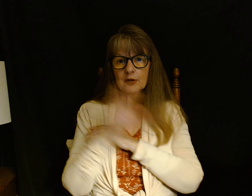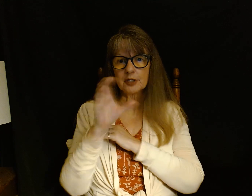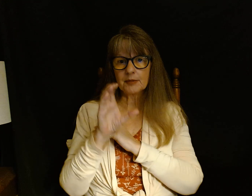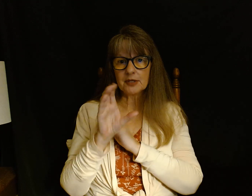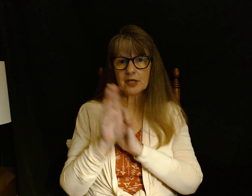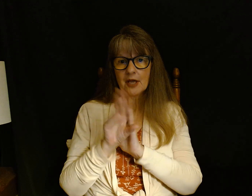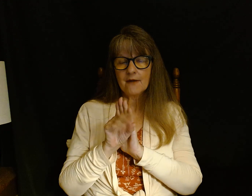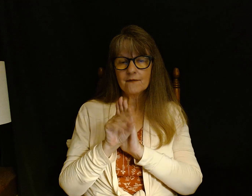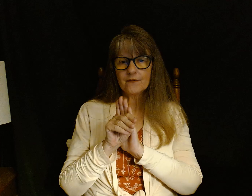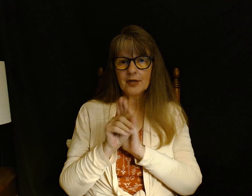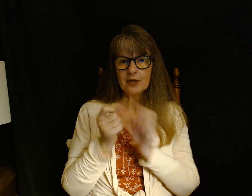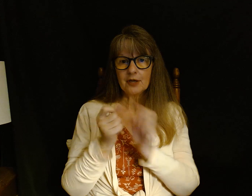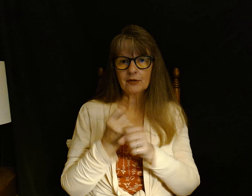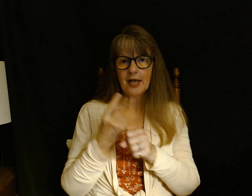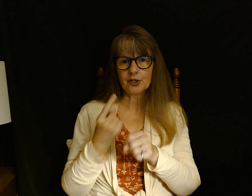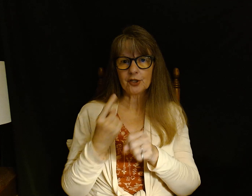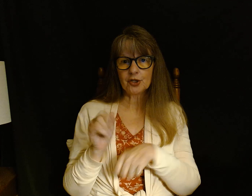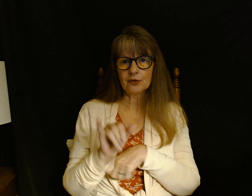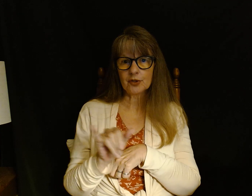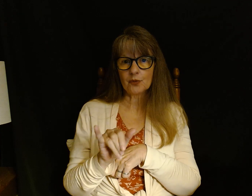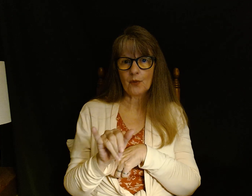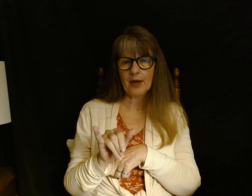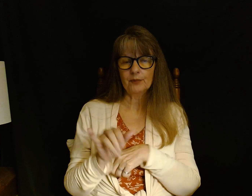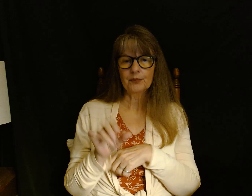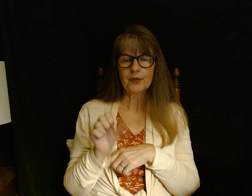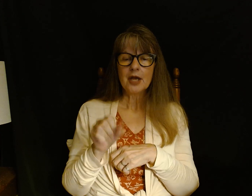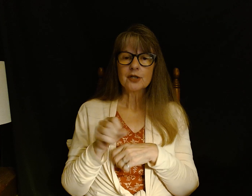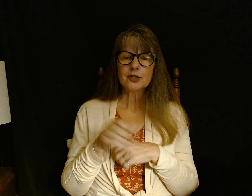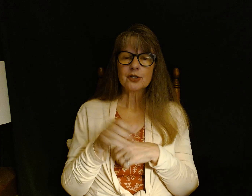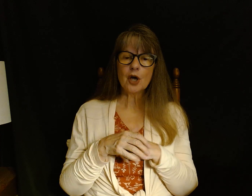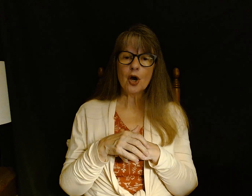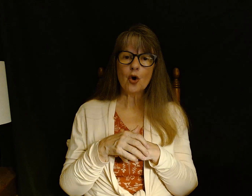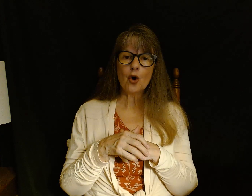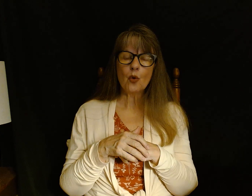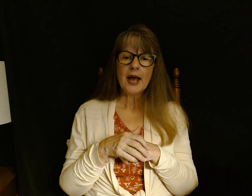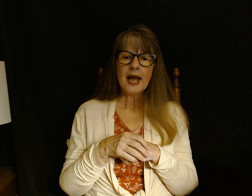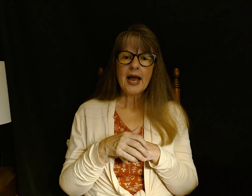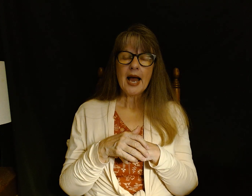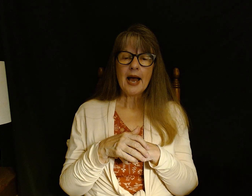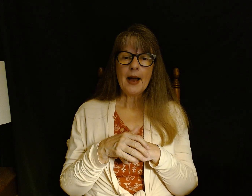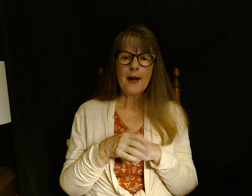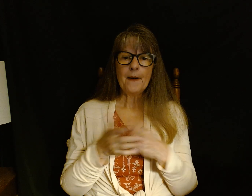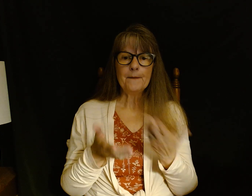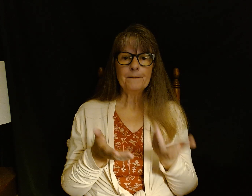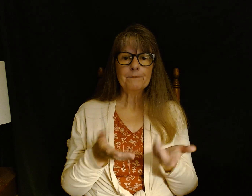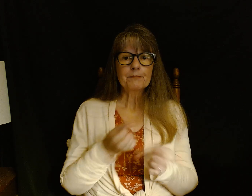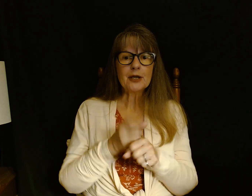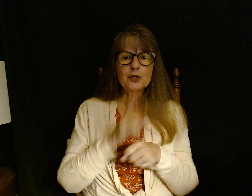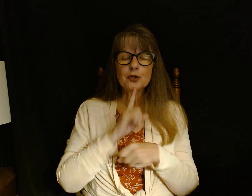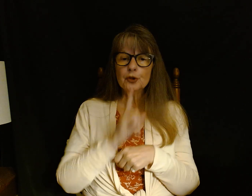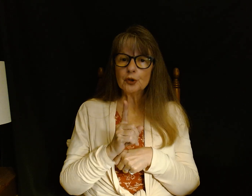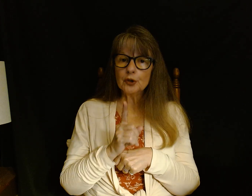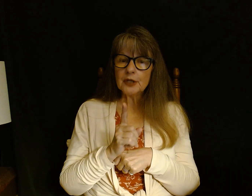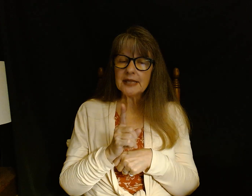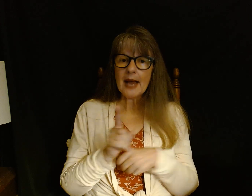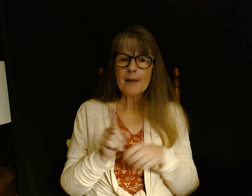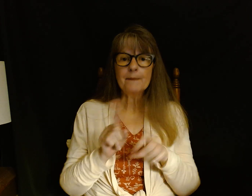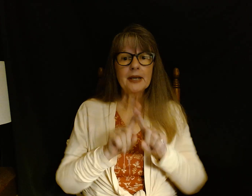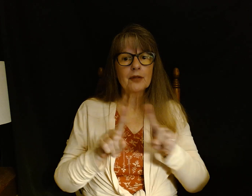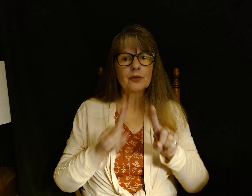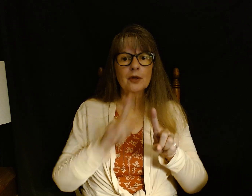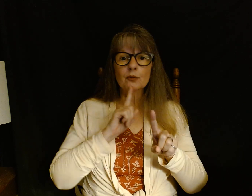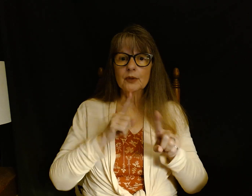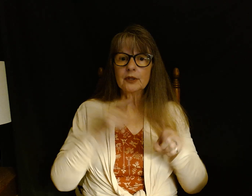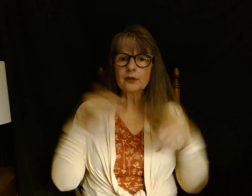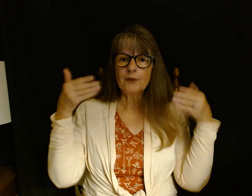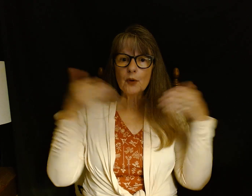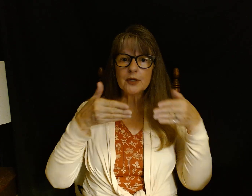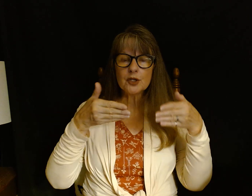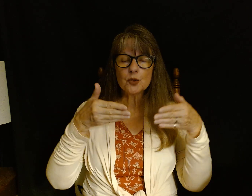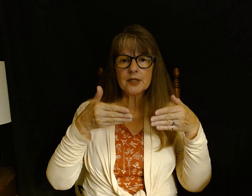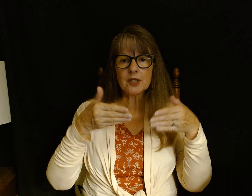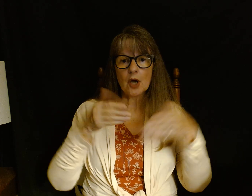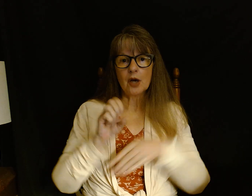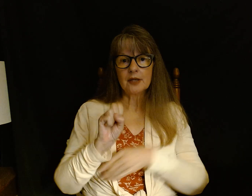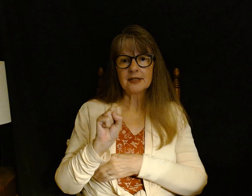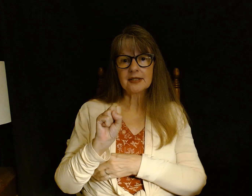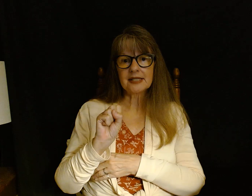Christmas video last year as well. So make sure you look at that. But the real focus was on